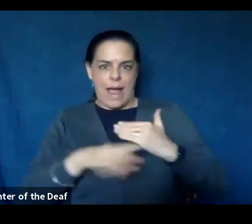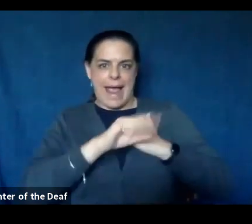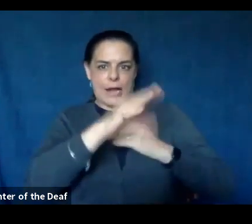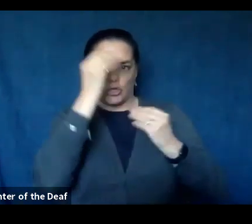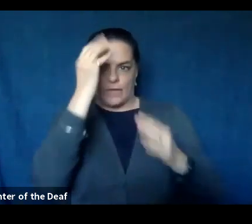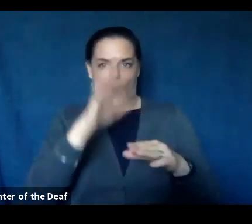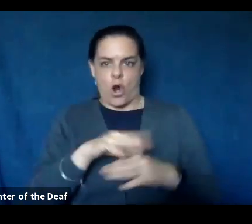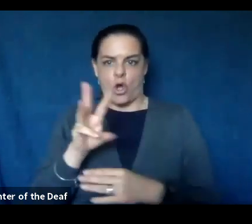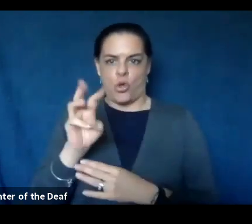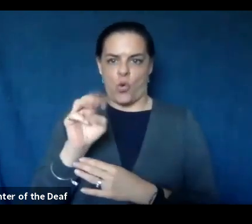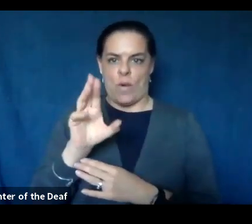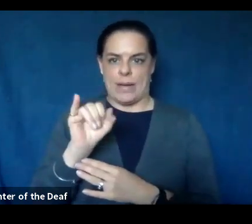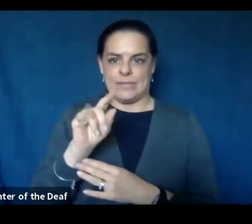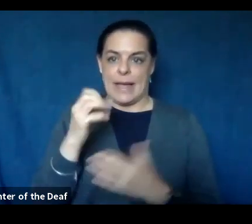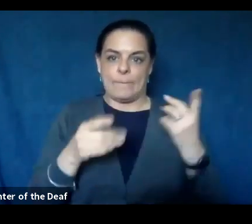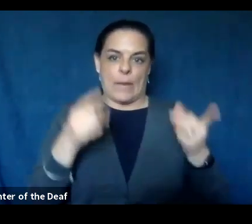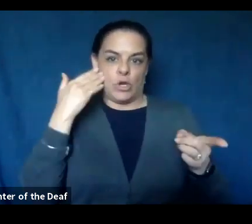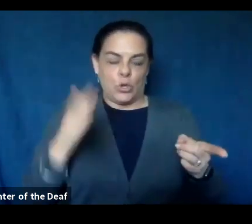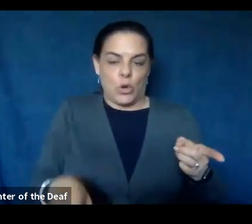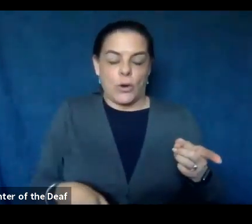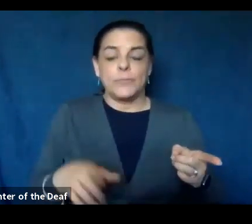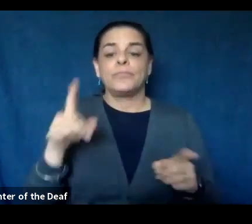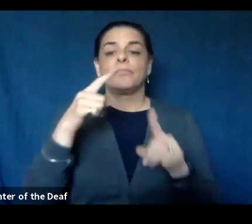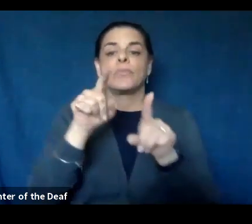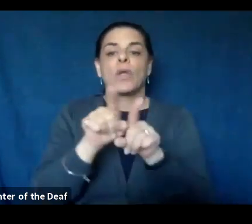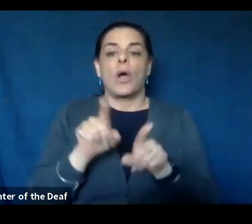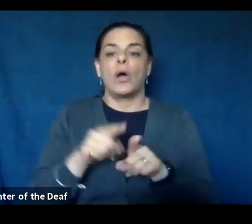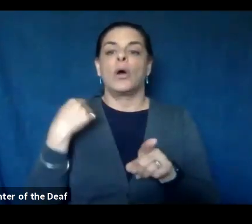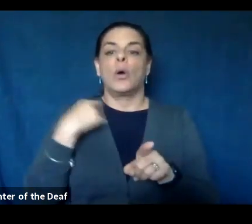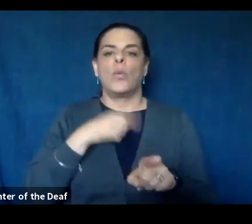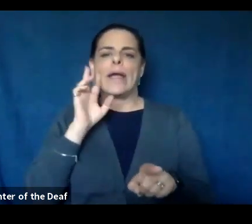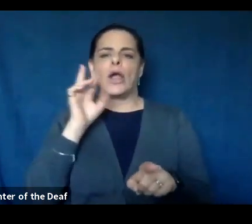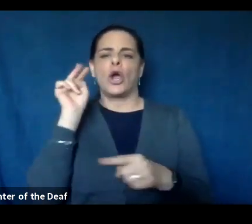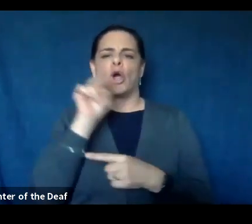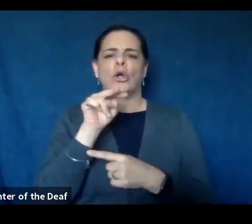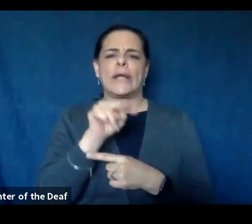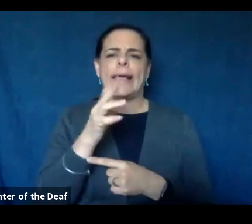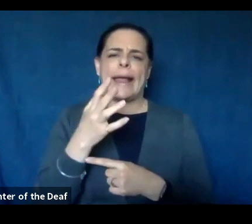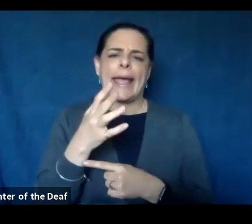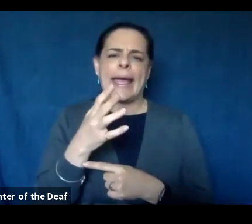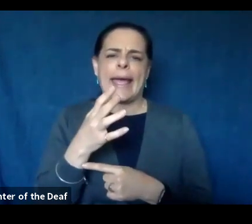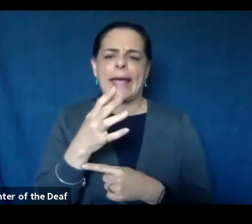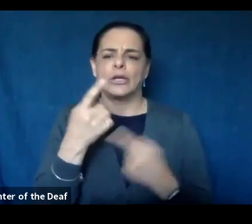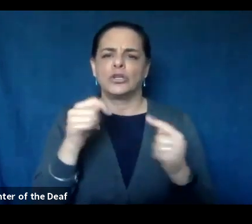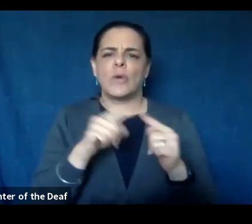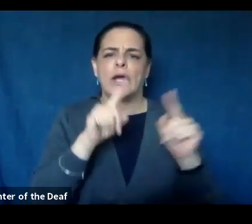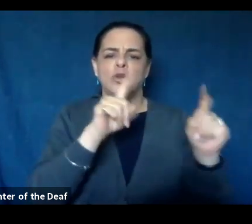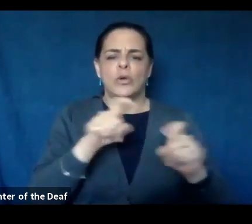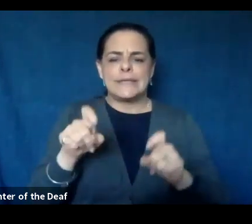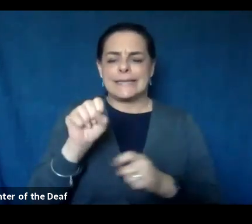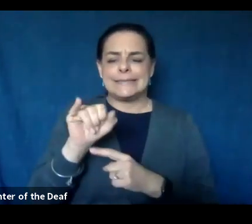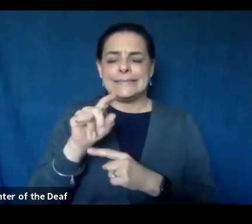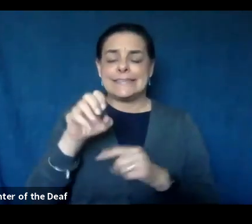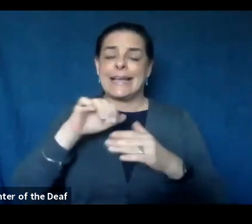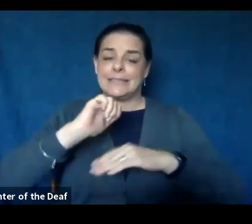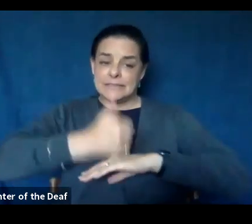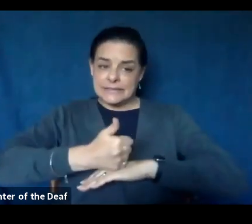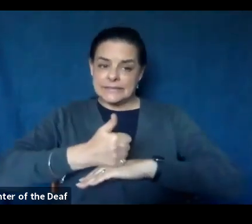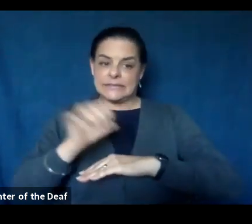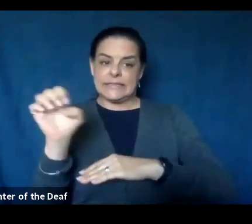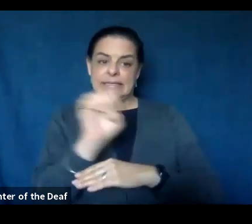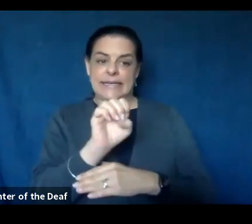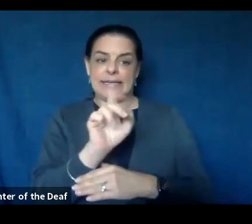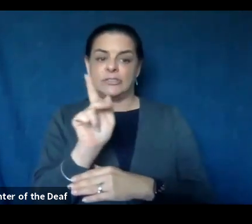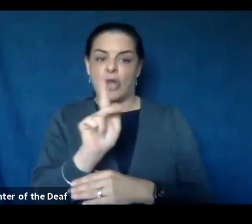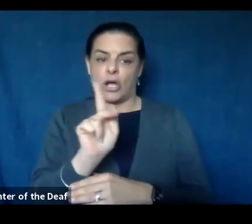might not be aware of that. Additionally, we are looking at doing a testing site in East Knoxville as well. We